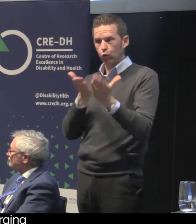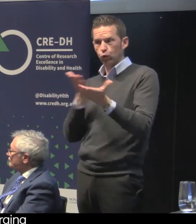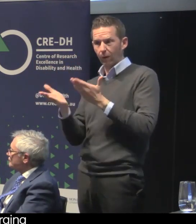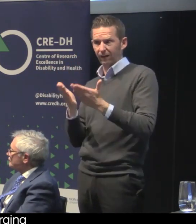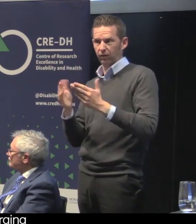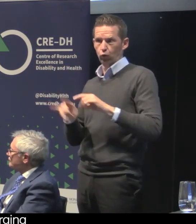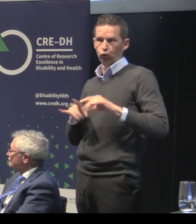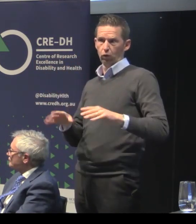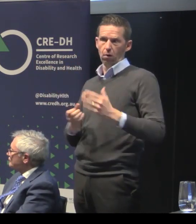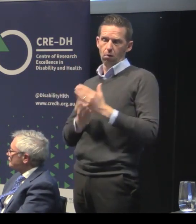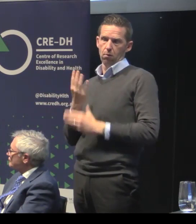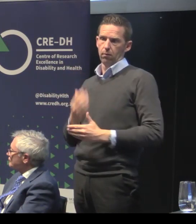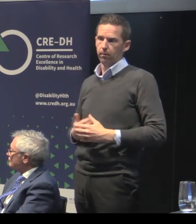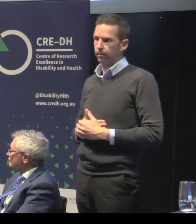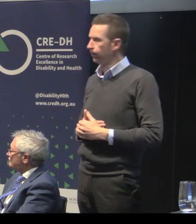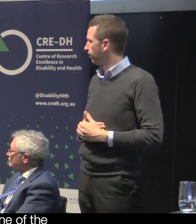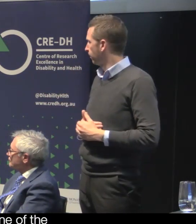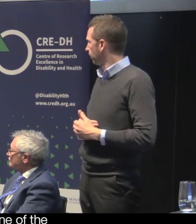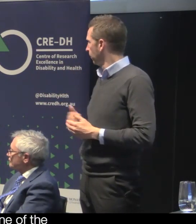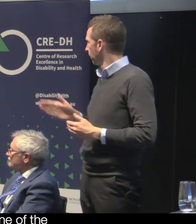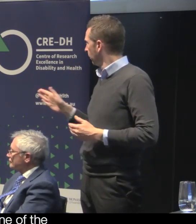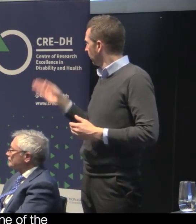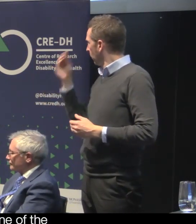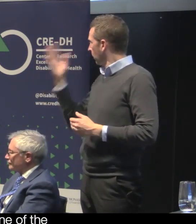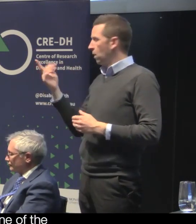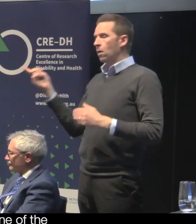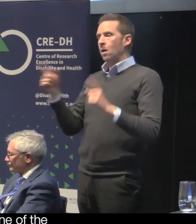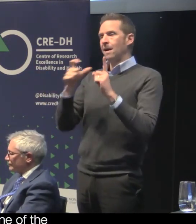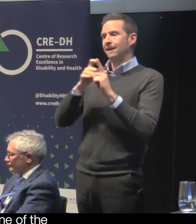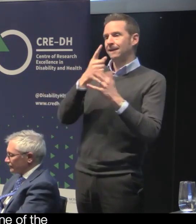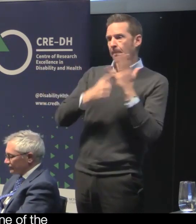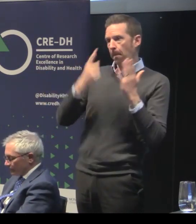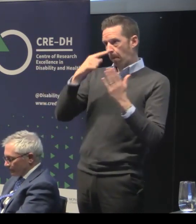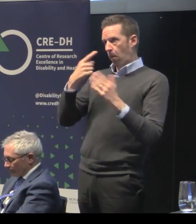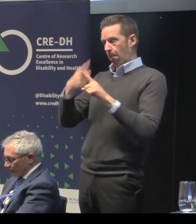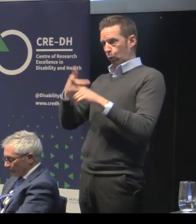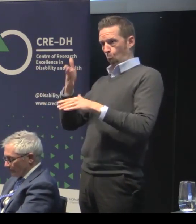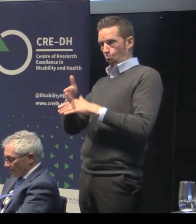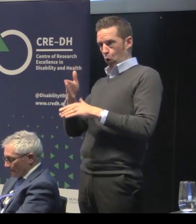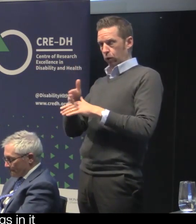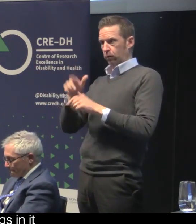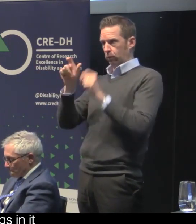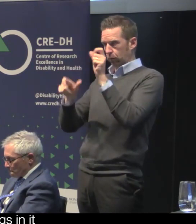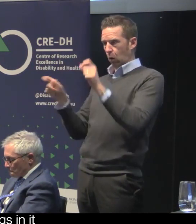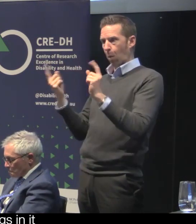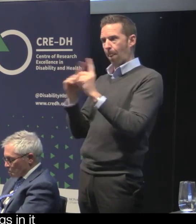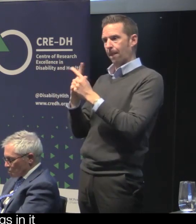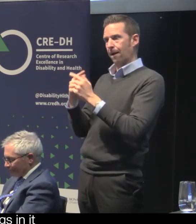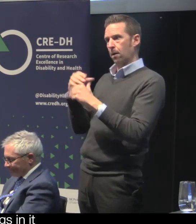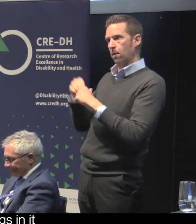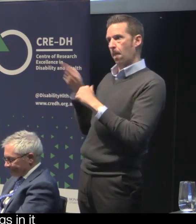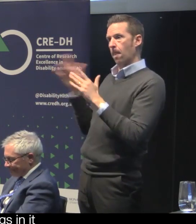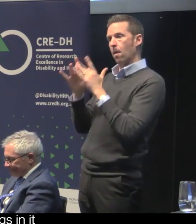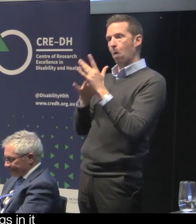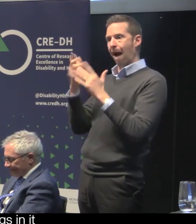in Australia. One of the things we did in our MOOC, which is for both disabled people and workers, is one of the things in it is what sort of person are